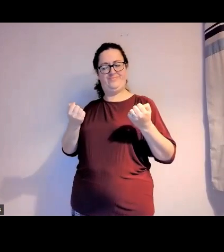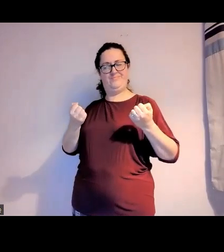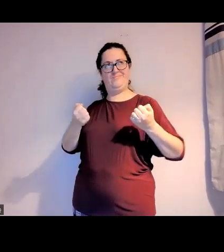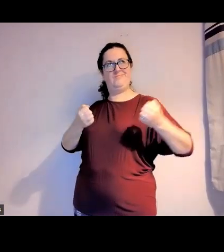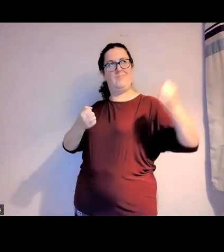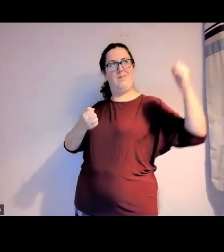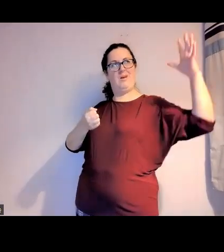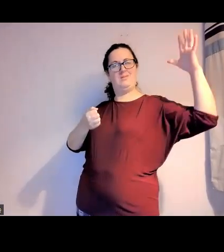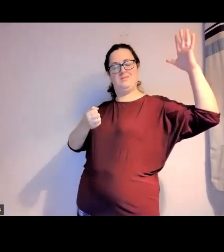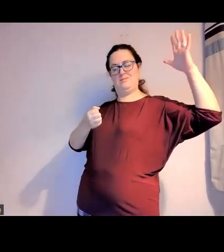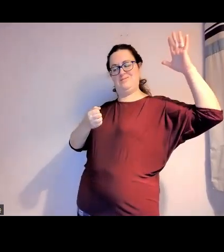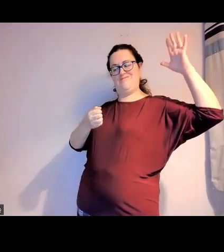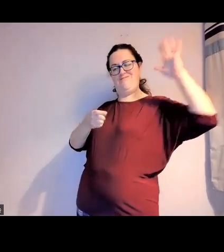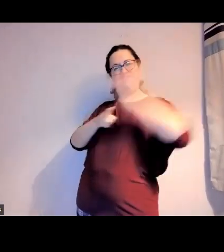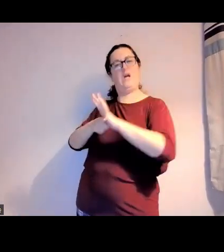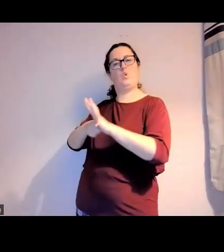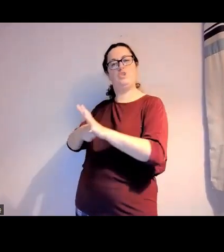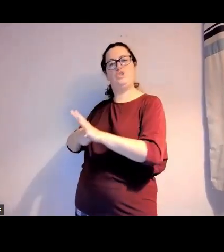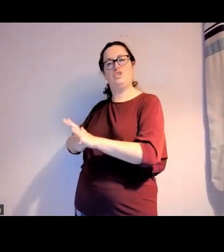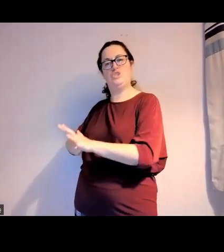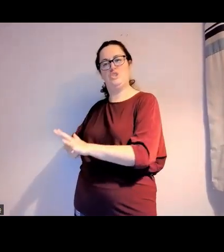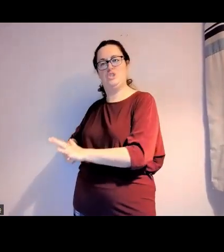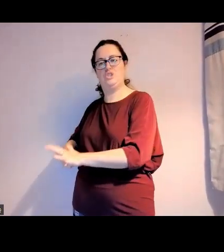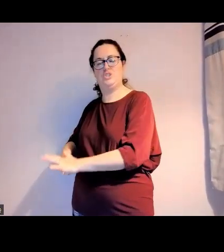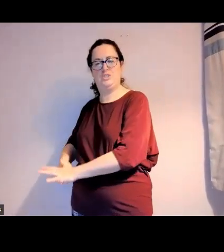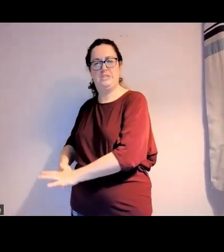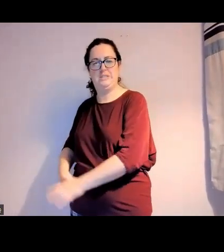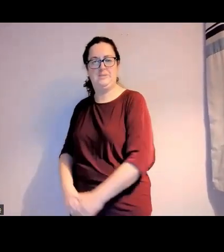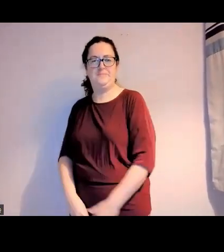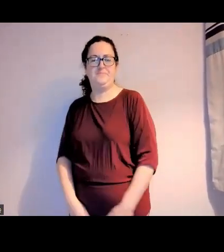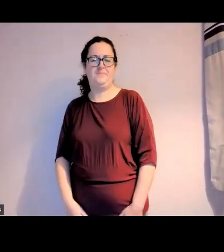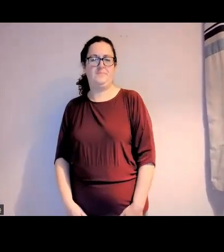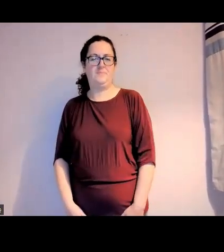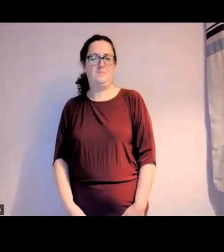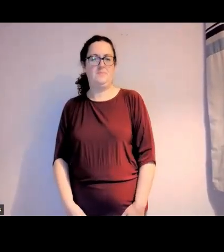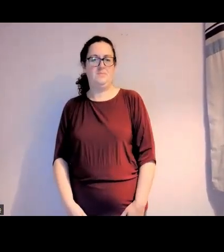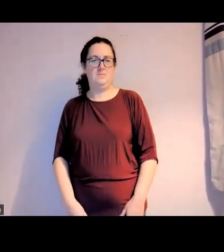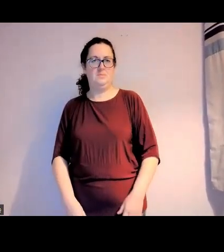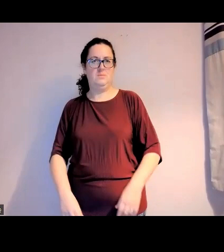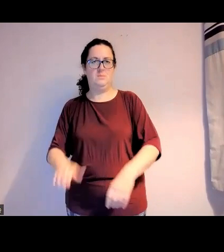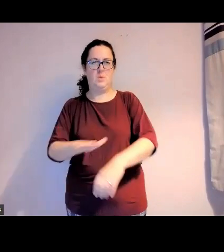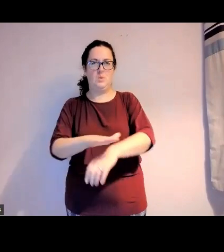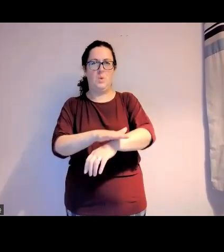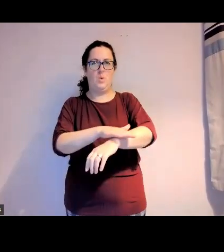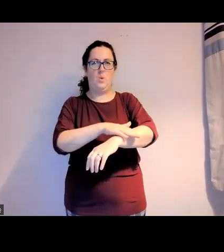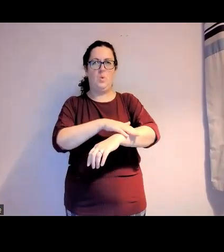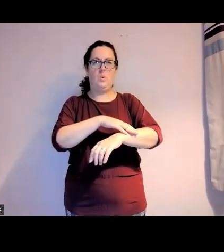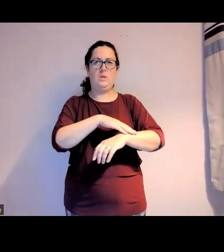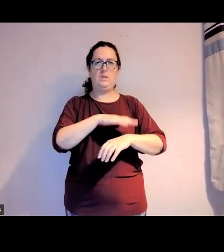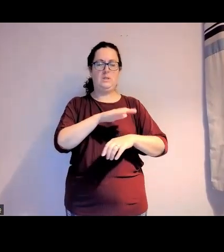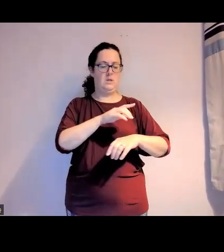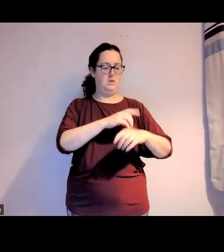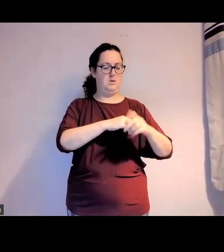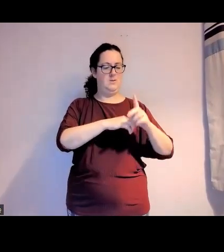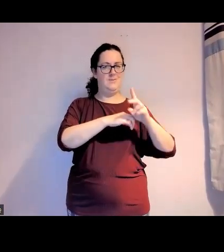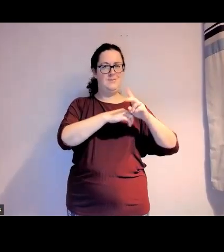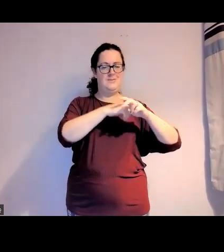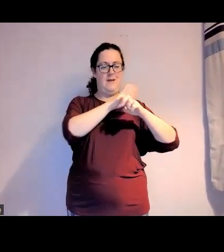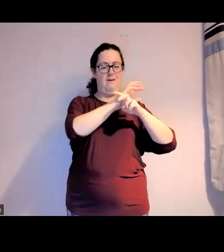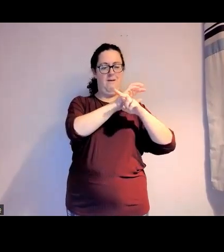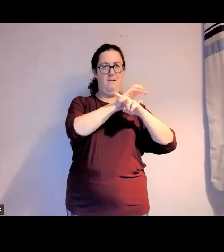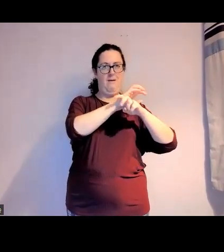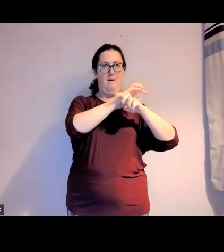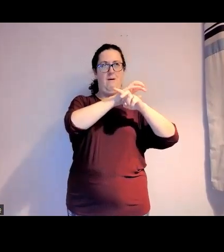the light vanquishing the blight. Slowly sauntering, the snails of